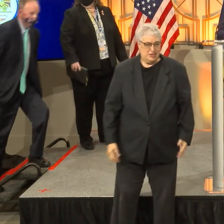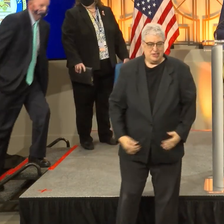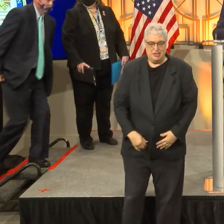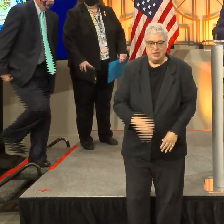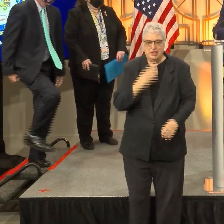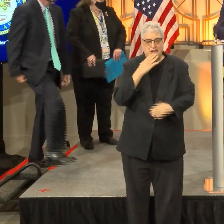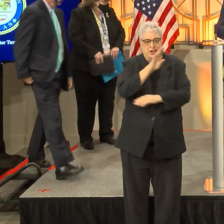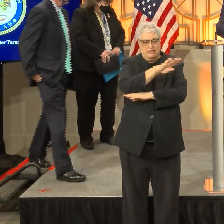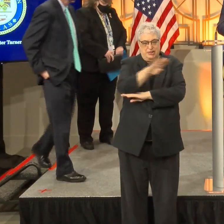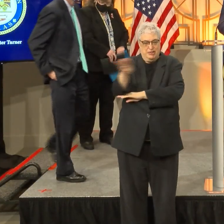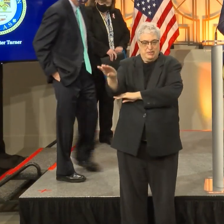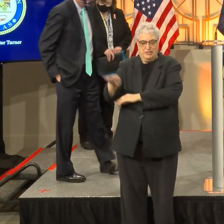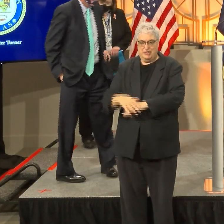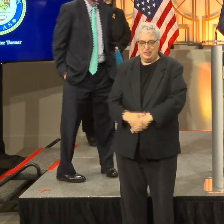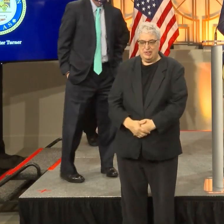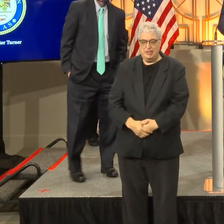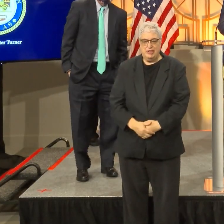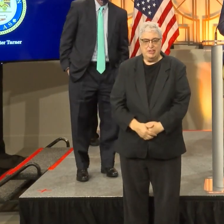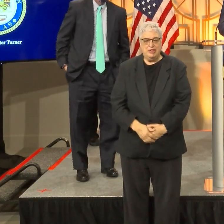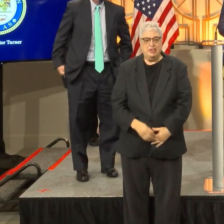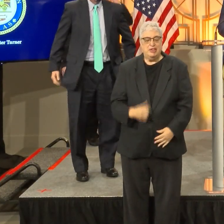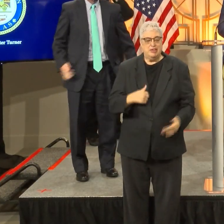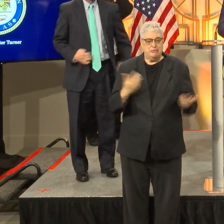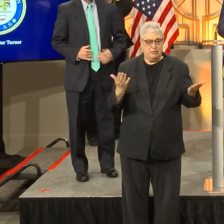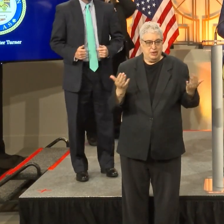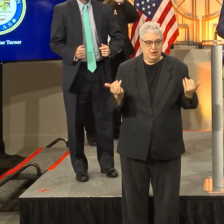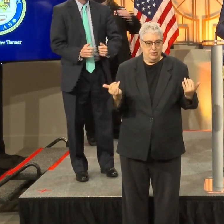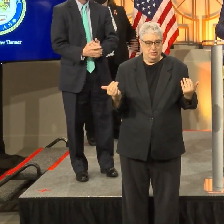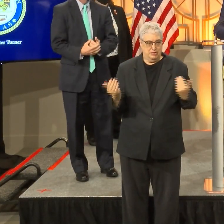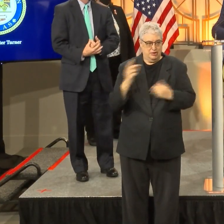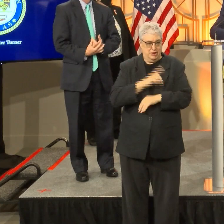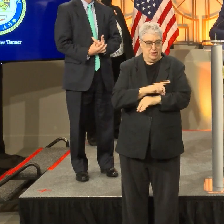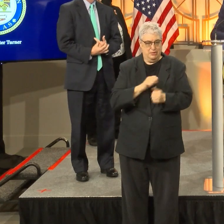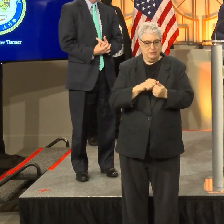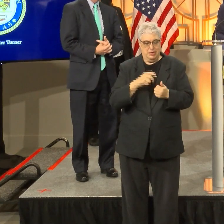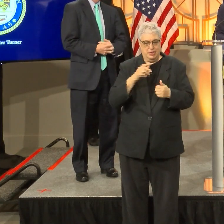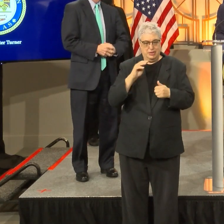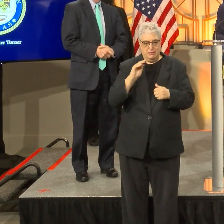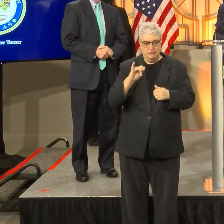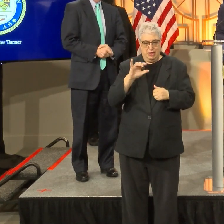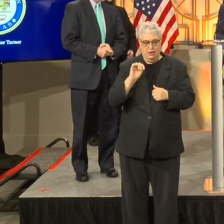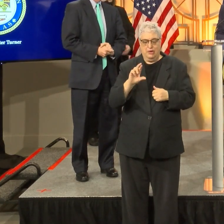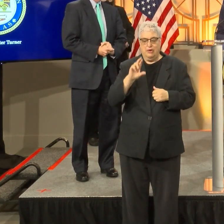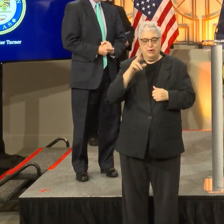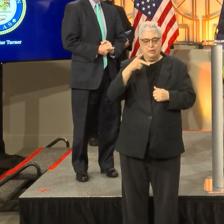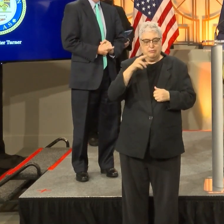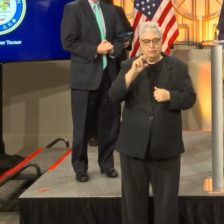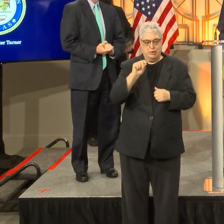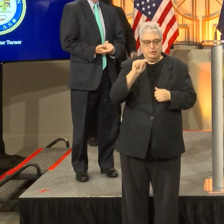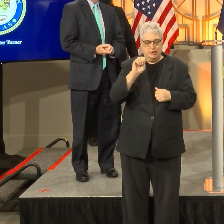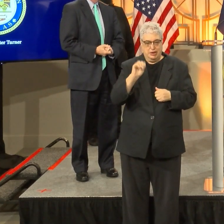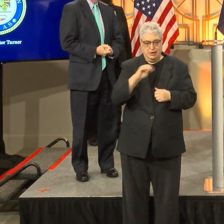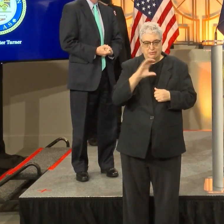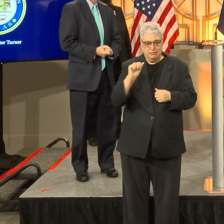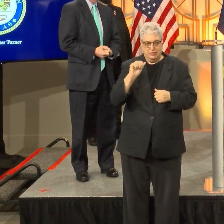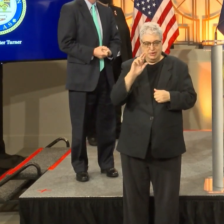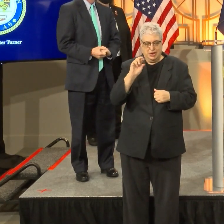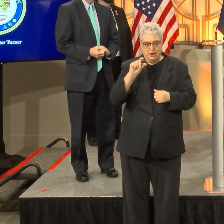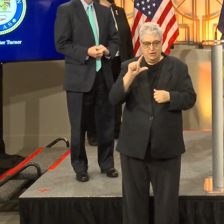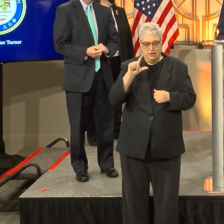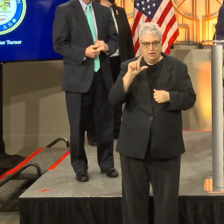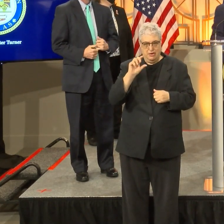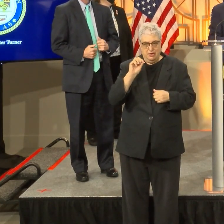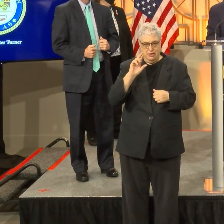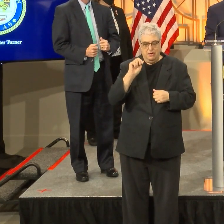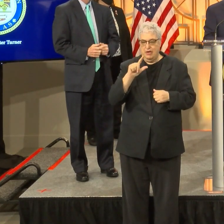Good afternoon, everyone, and I'm here today with Mayor Pro Tem Dave Martin and Carol Haddock, who's the Director